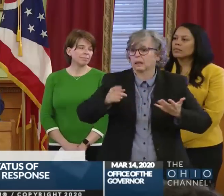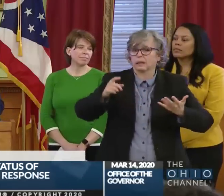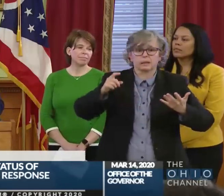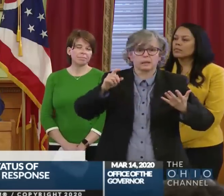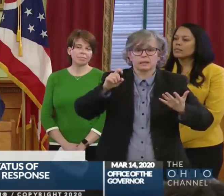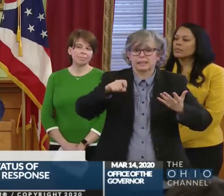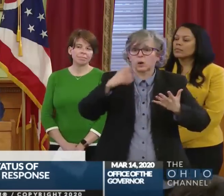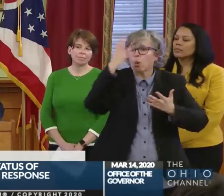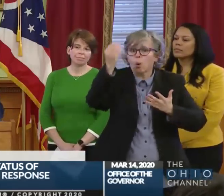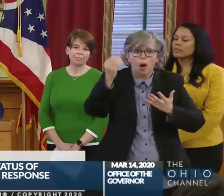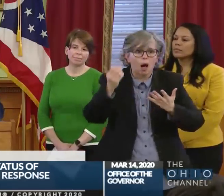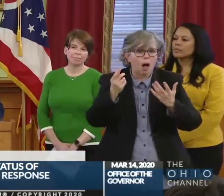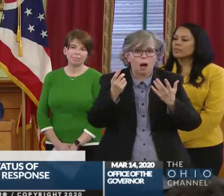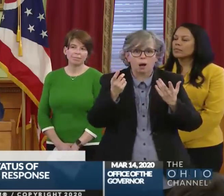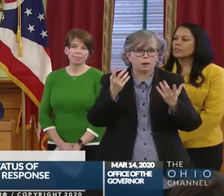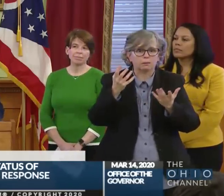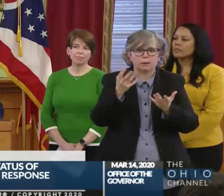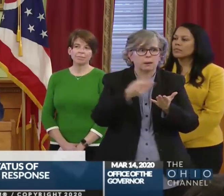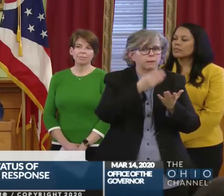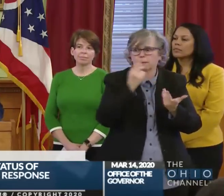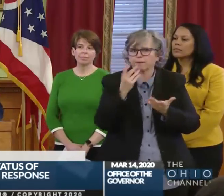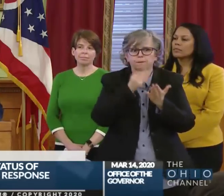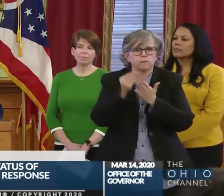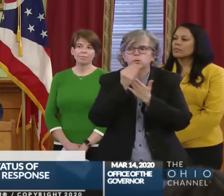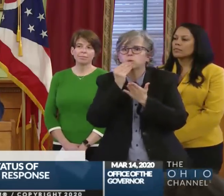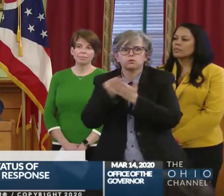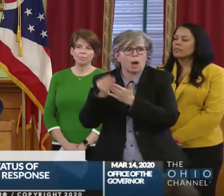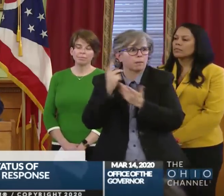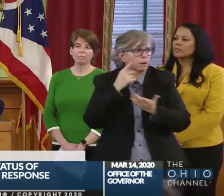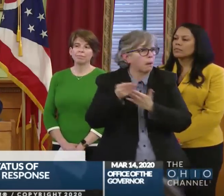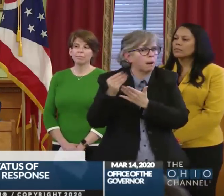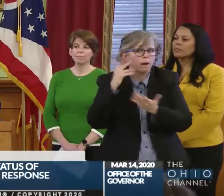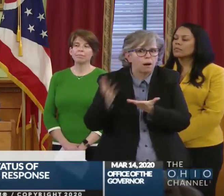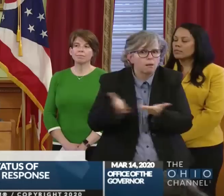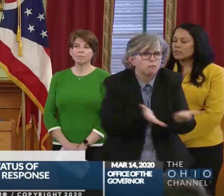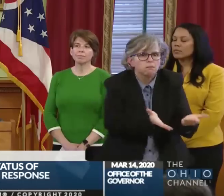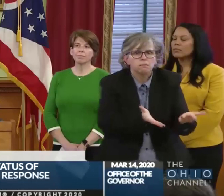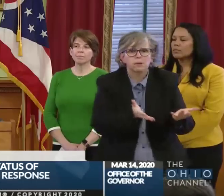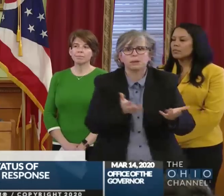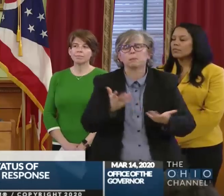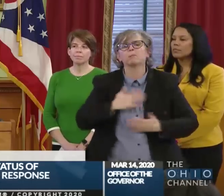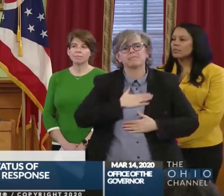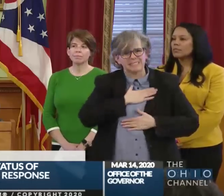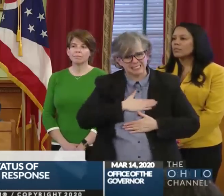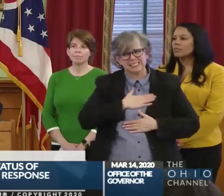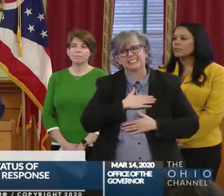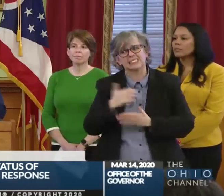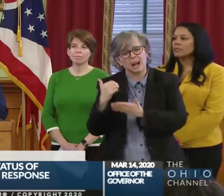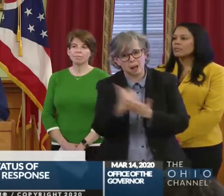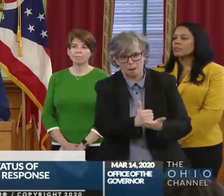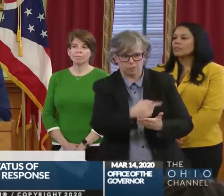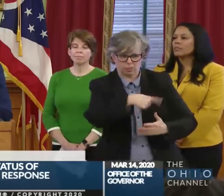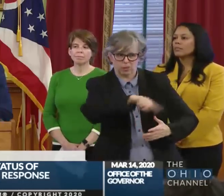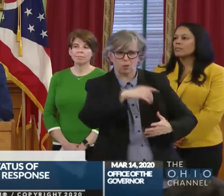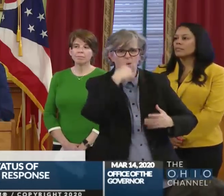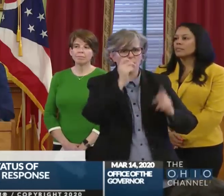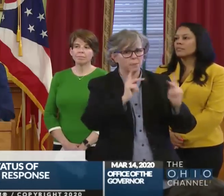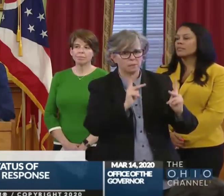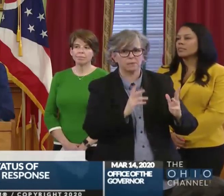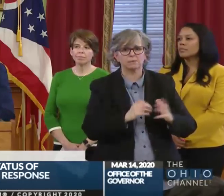to provide that service to them, then please help, please do so. The American Red Cross has said that they need